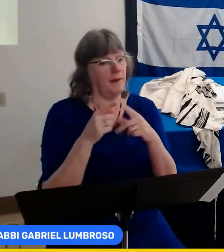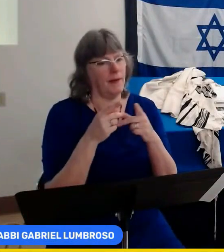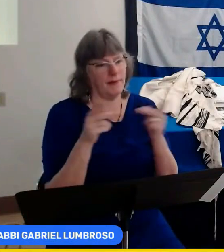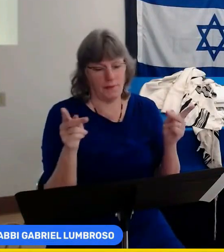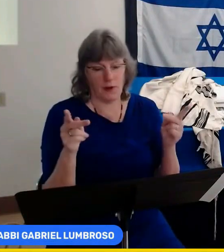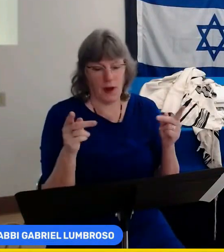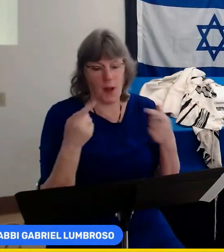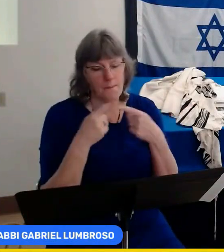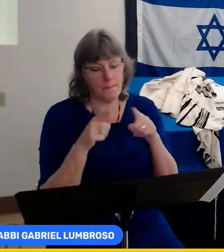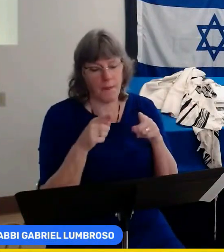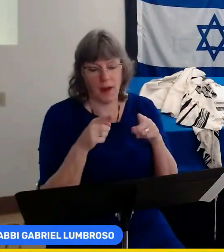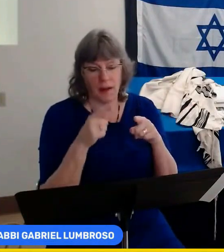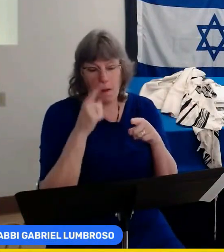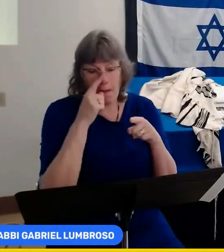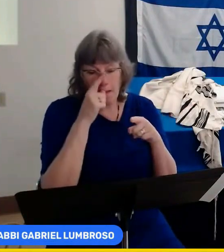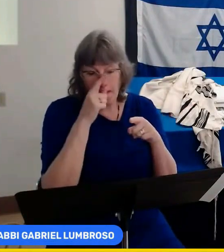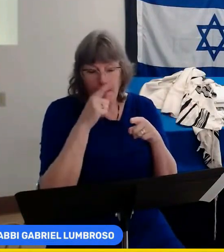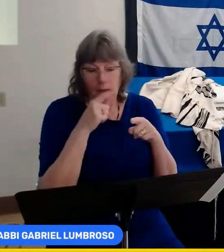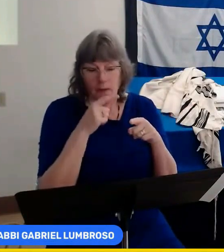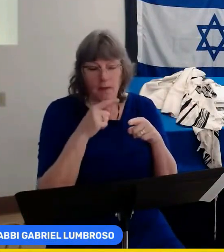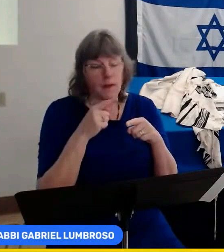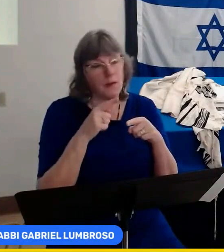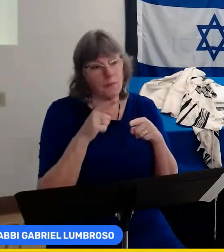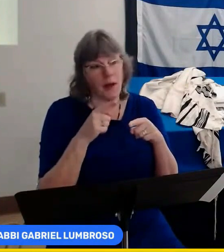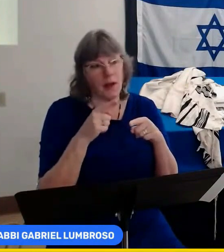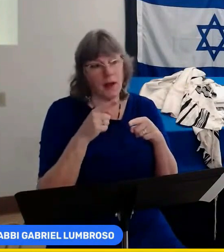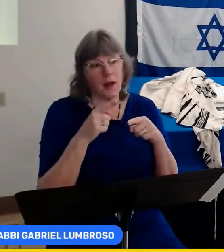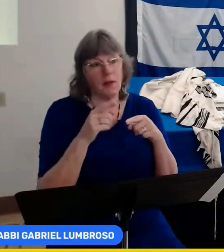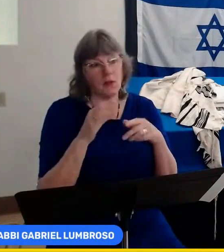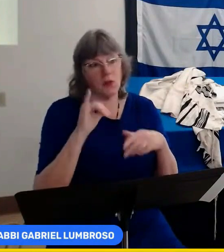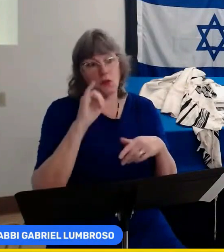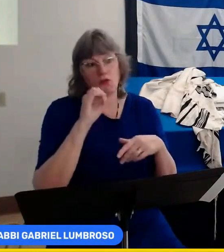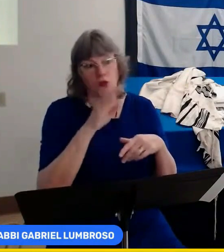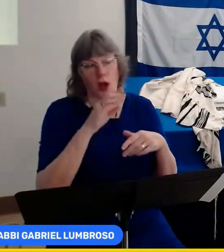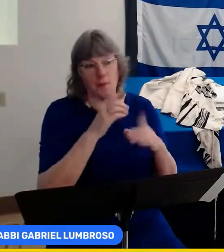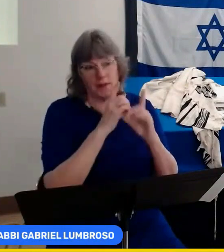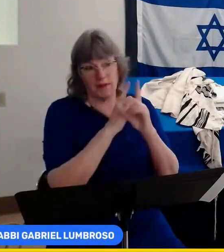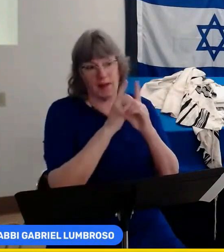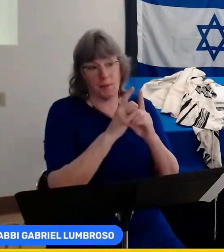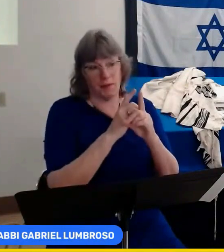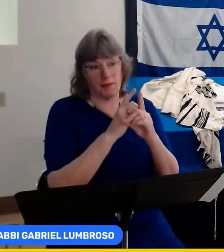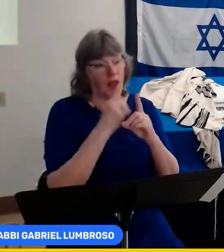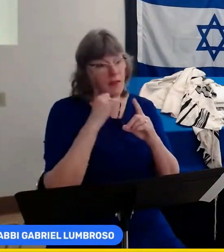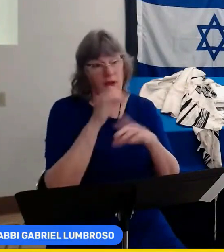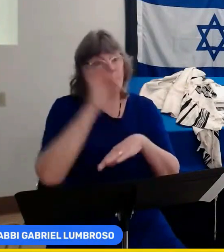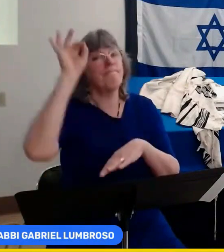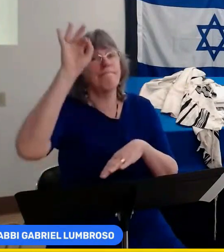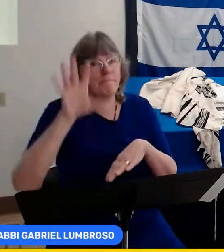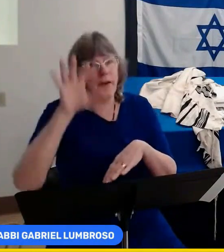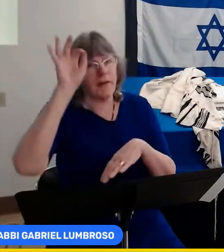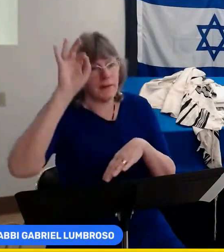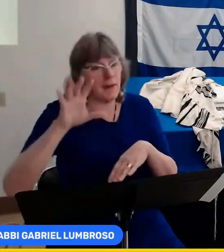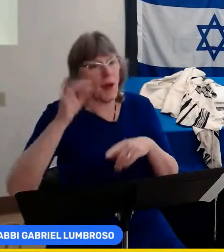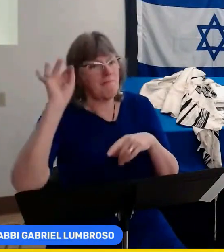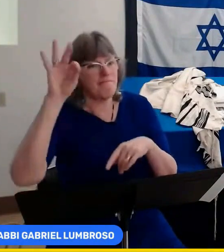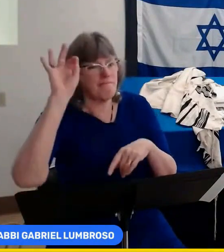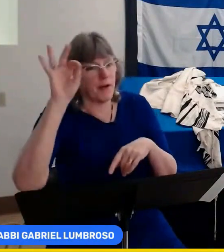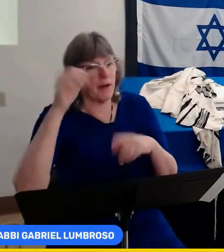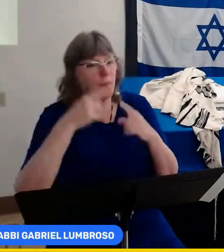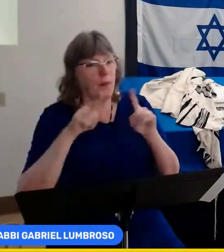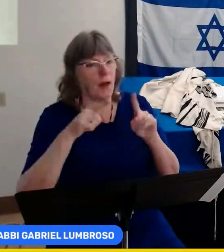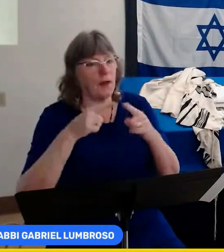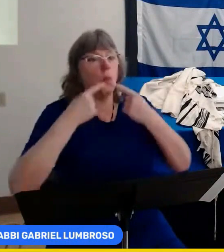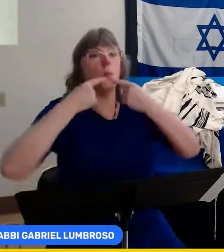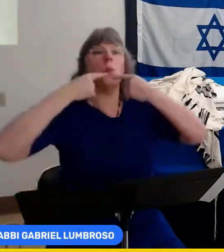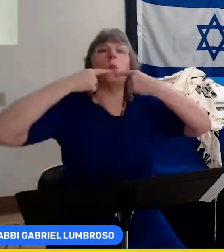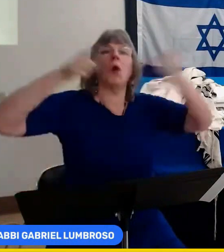to preach. They're preachers. But the mandate of the disciples is to proclaim the advent